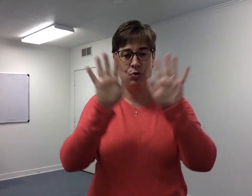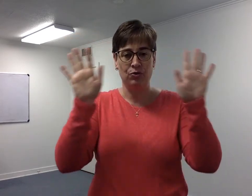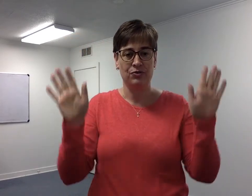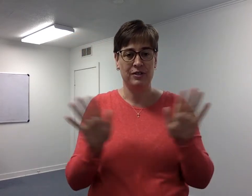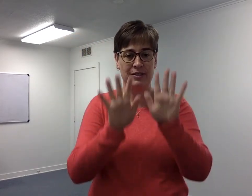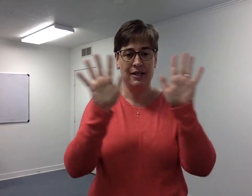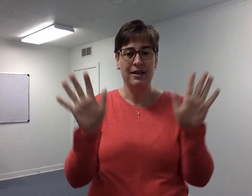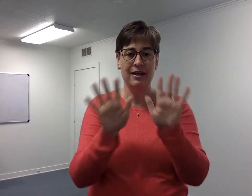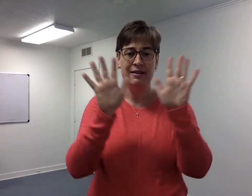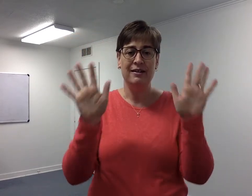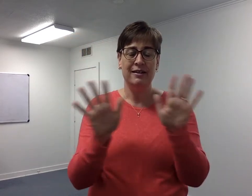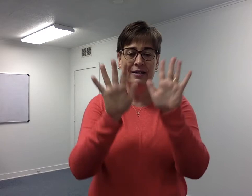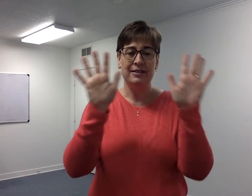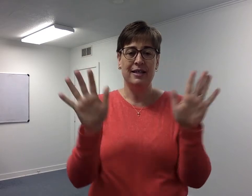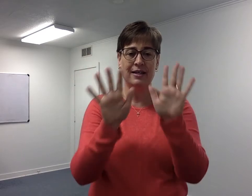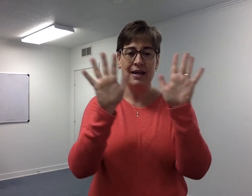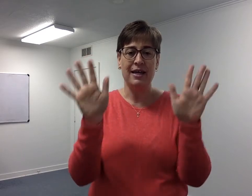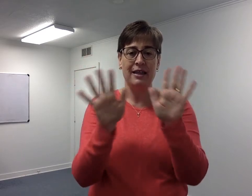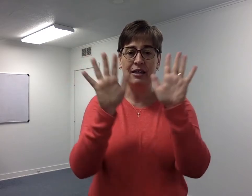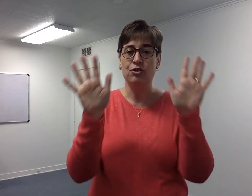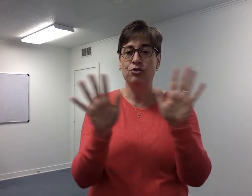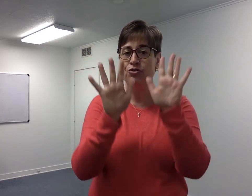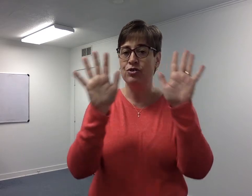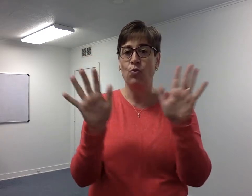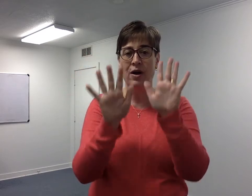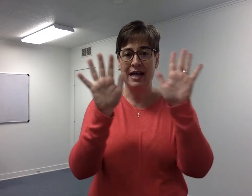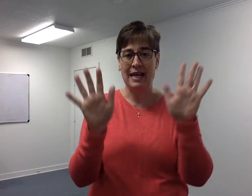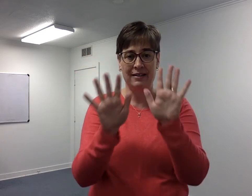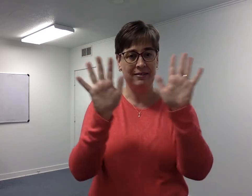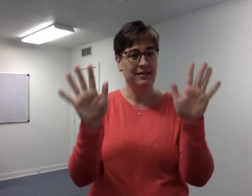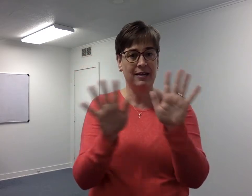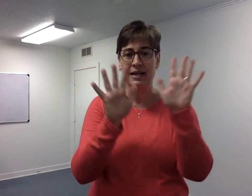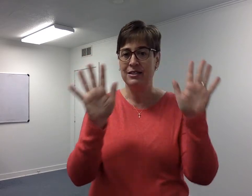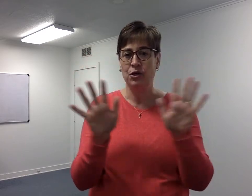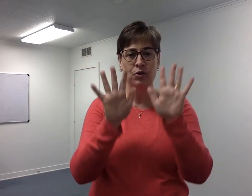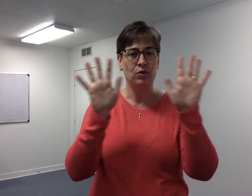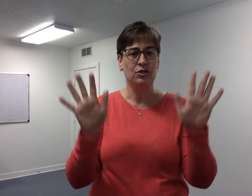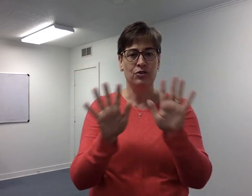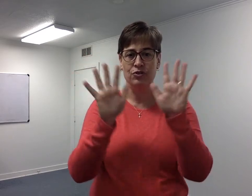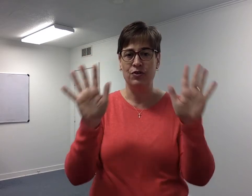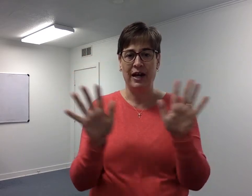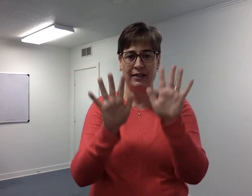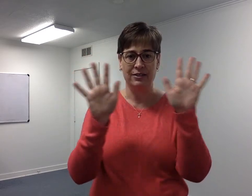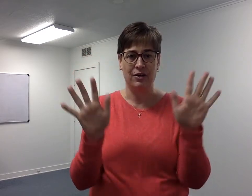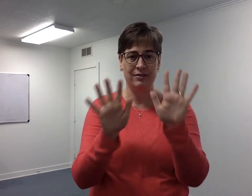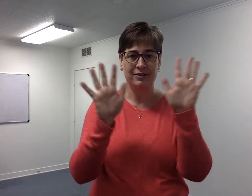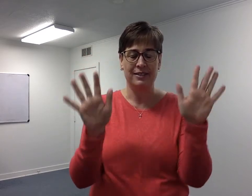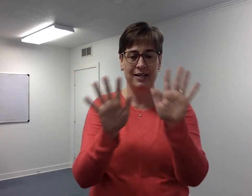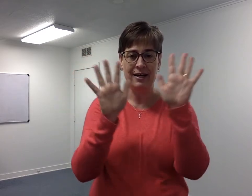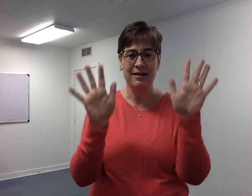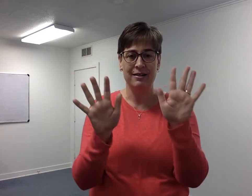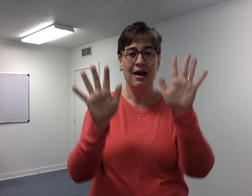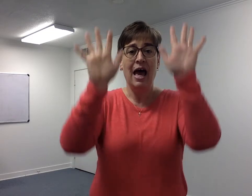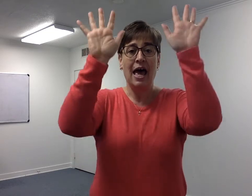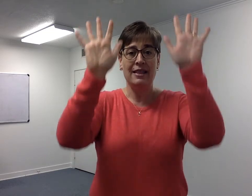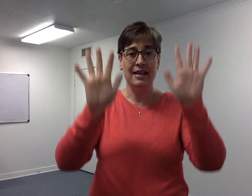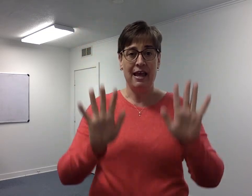shoulders, Sunday, Sunday, and then you do just one hand. Sunday is the only one you do 2 hands on, Sunday. And then